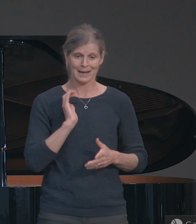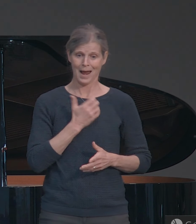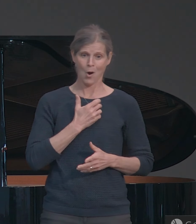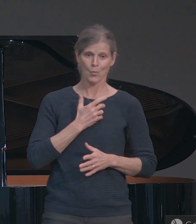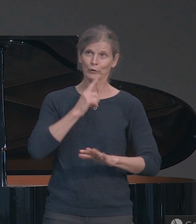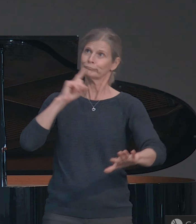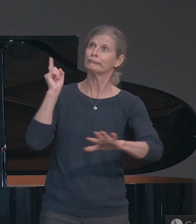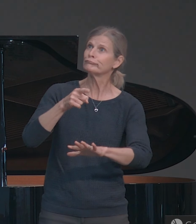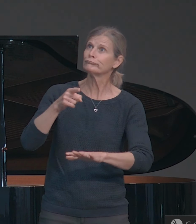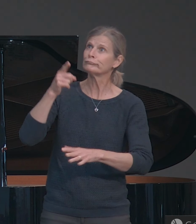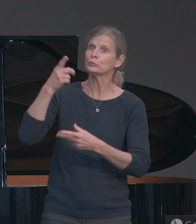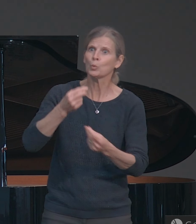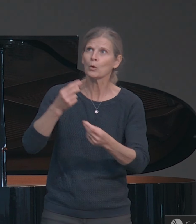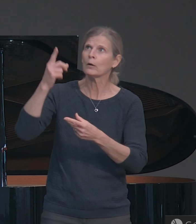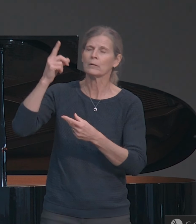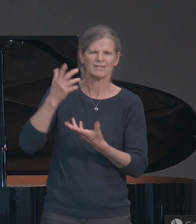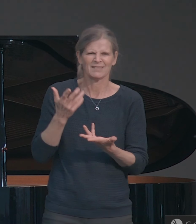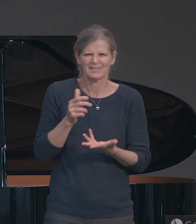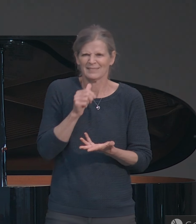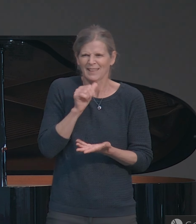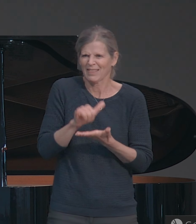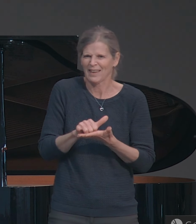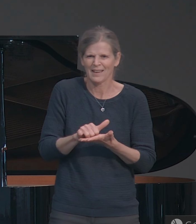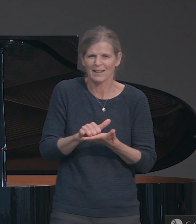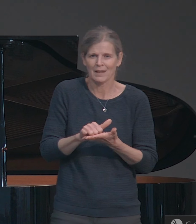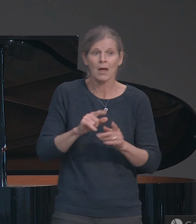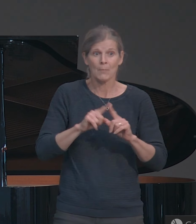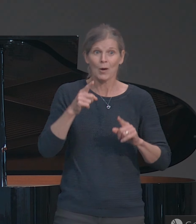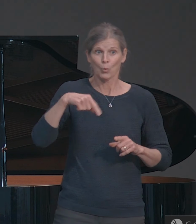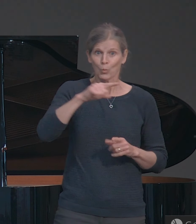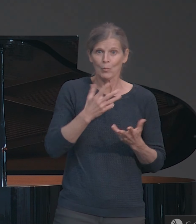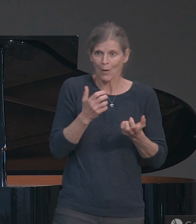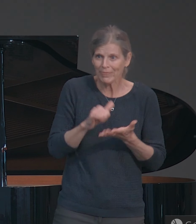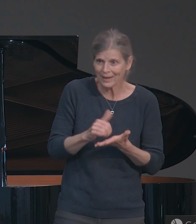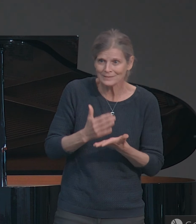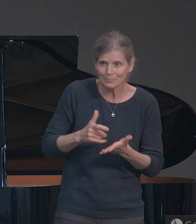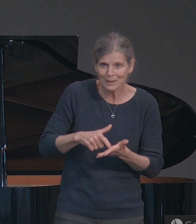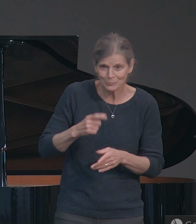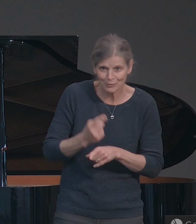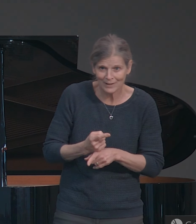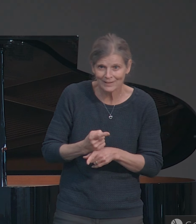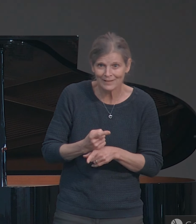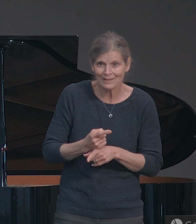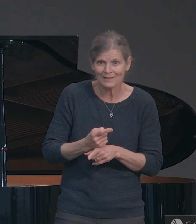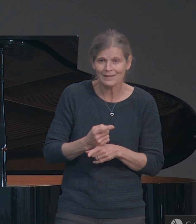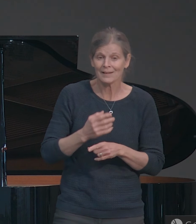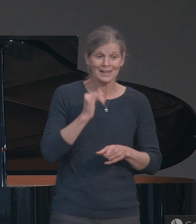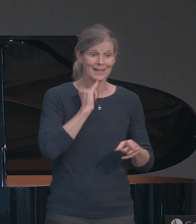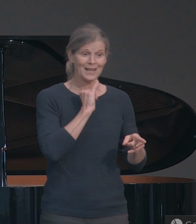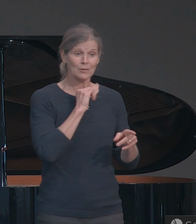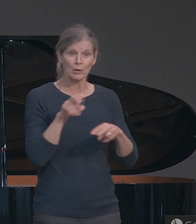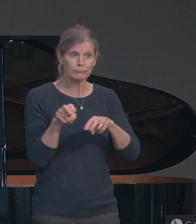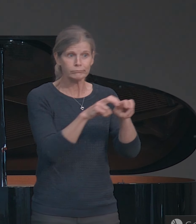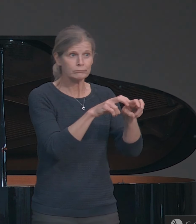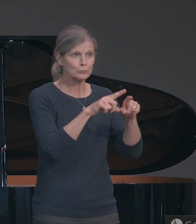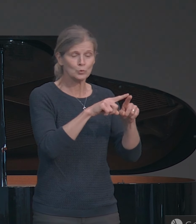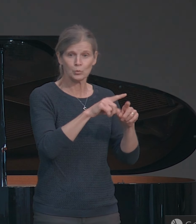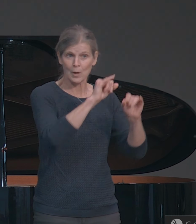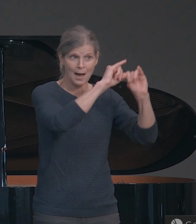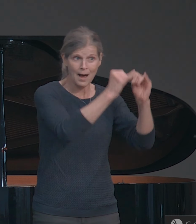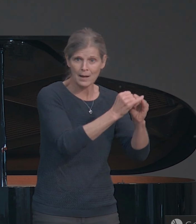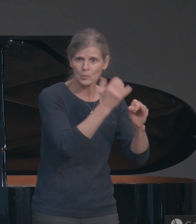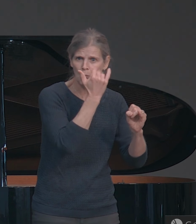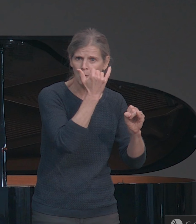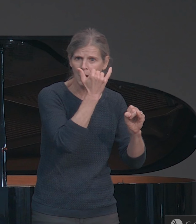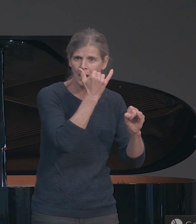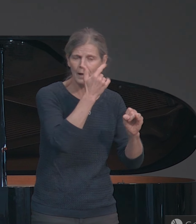command. But we want him to be, don't we? Why did Israel turn to idols? Because there